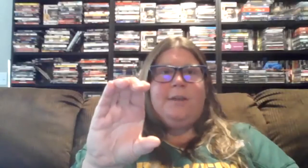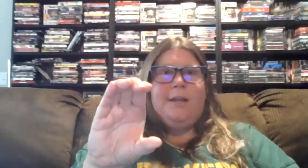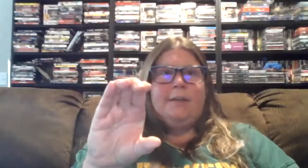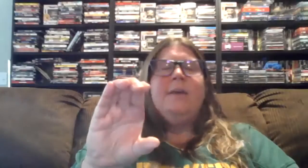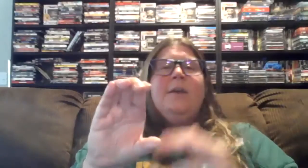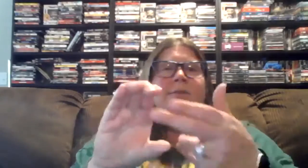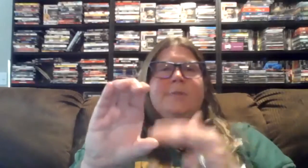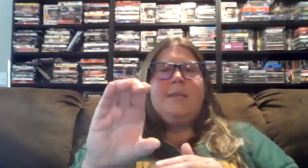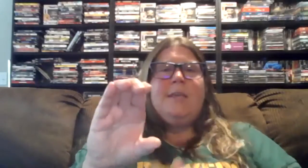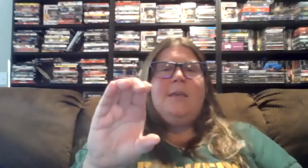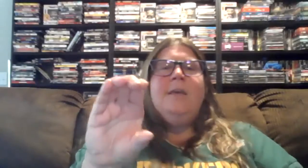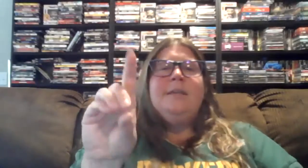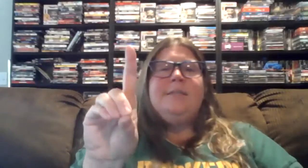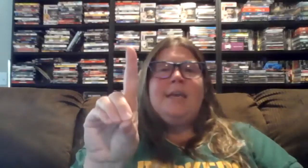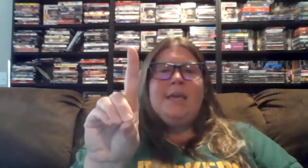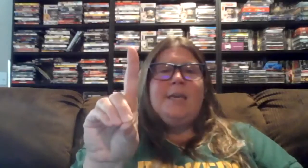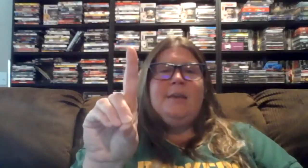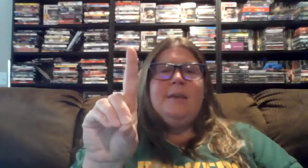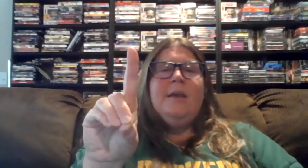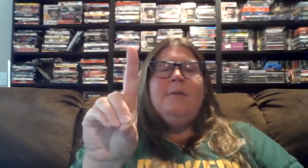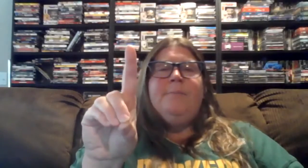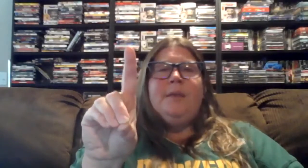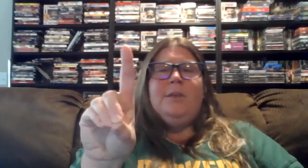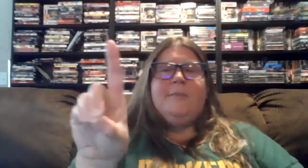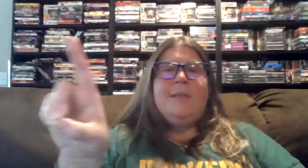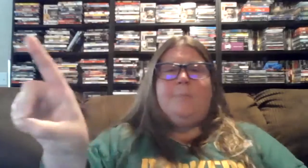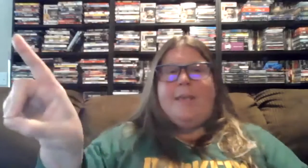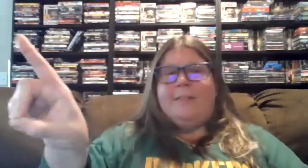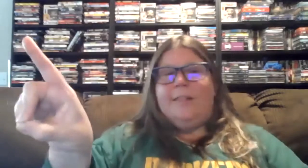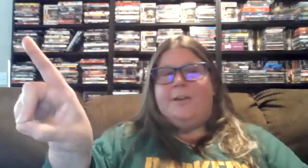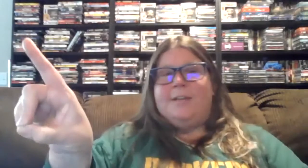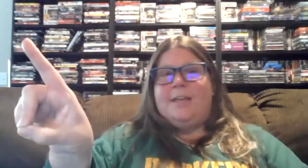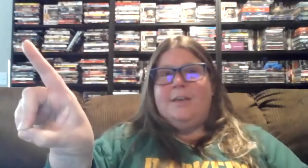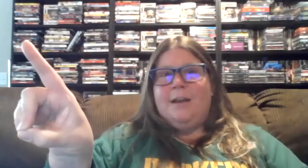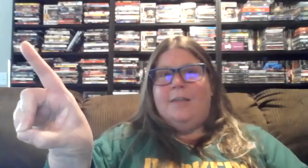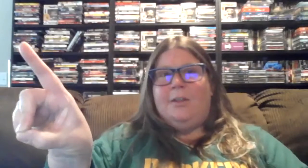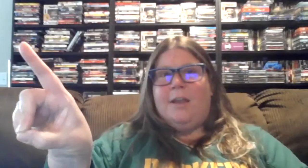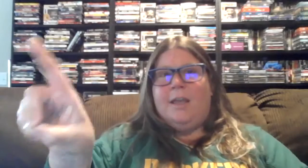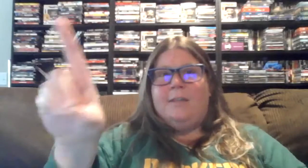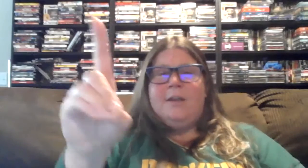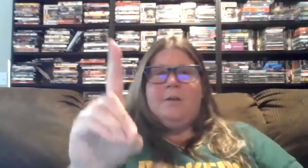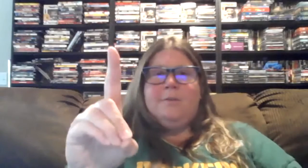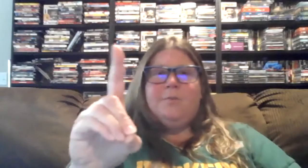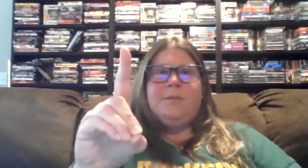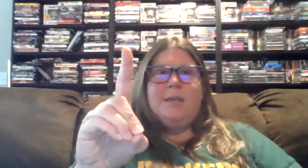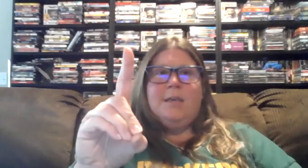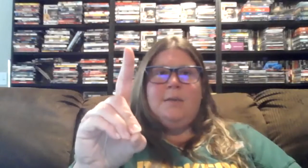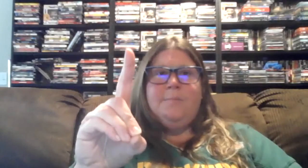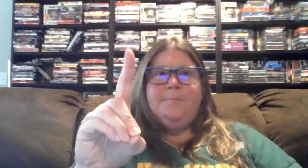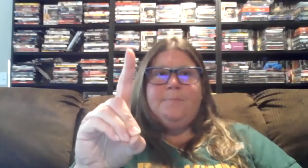it. So C. D, you'll see it likes the letter D on your hand there. So D.